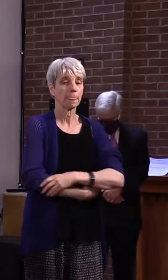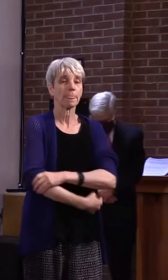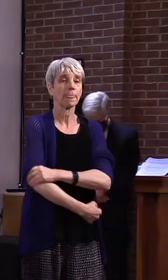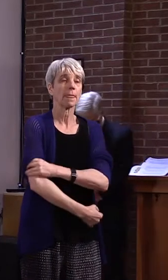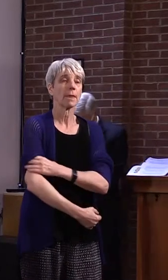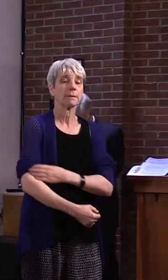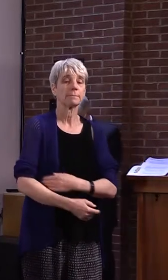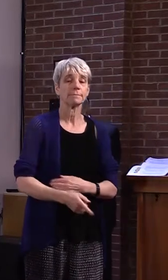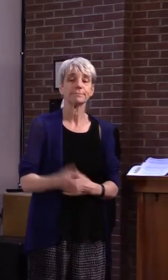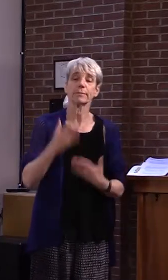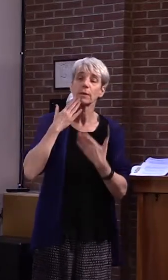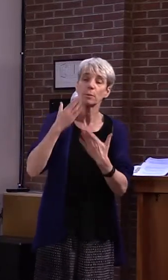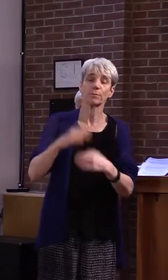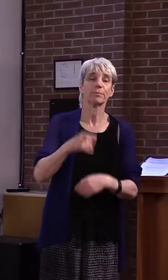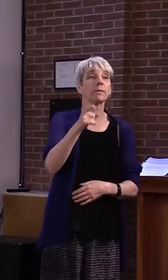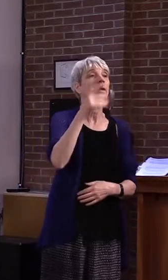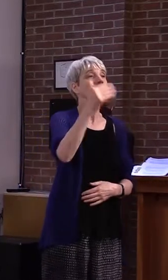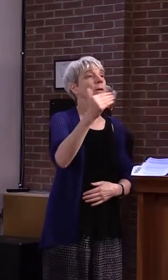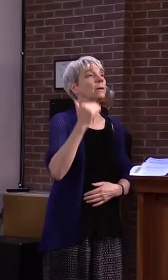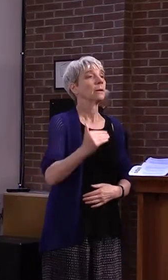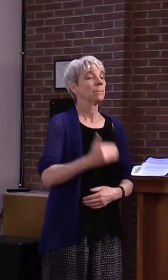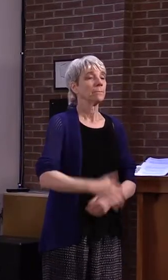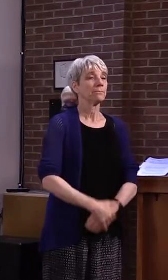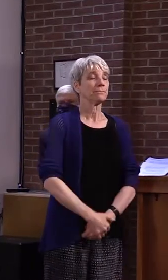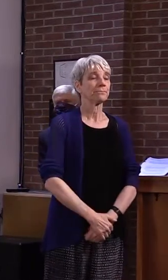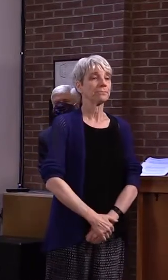Wilson? Thank you for your time. Wilson, the AP?